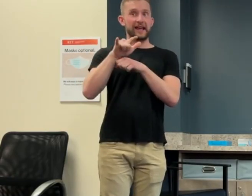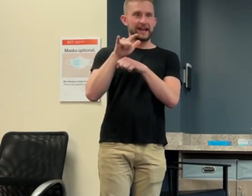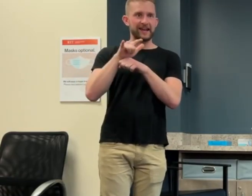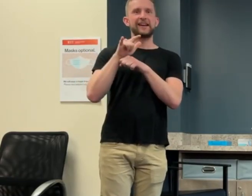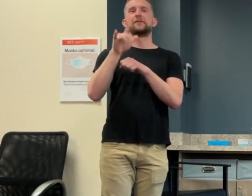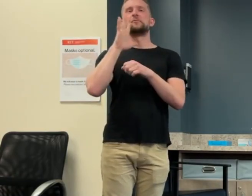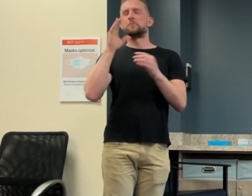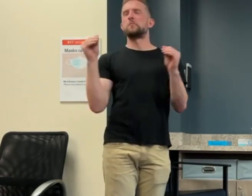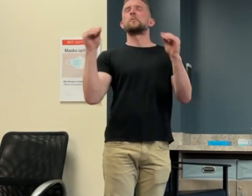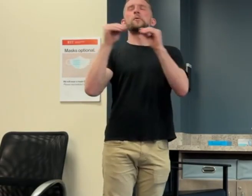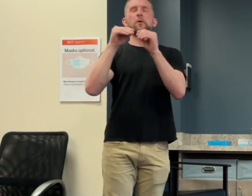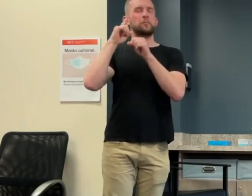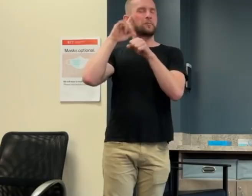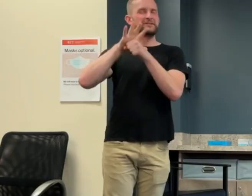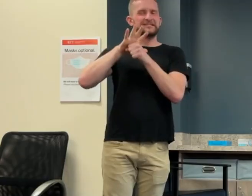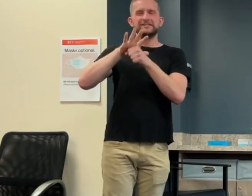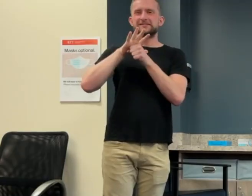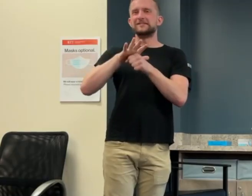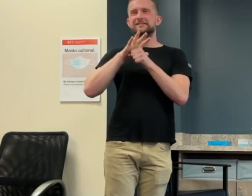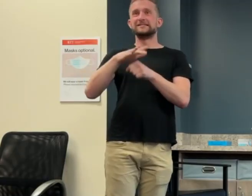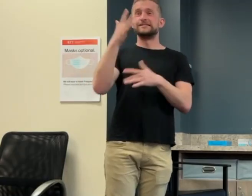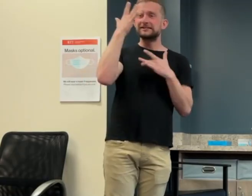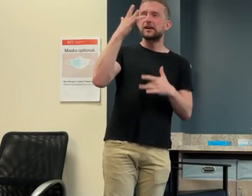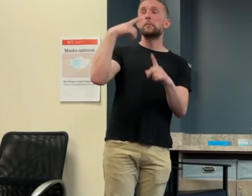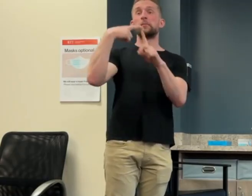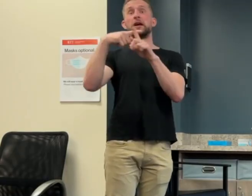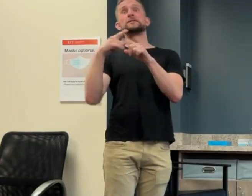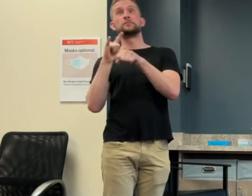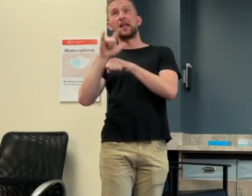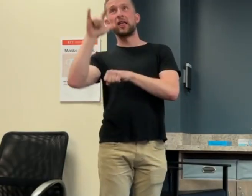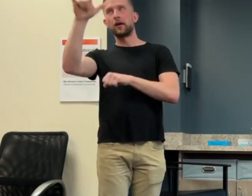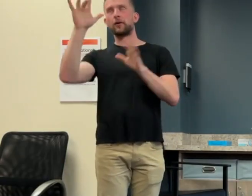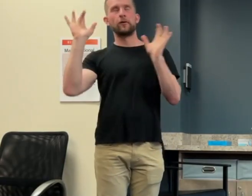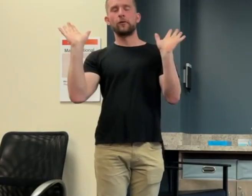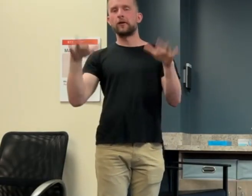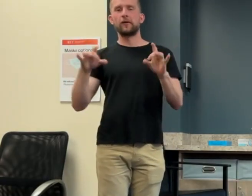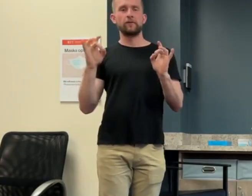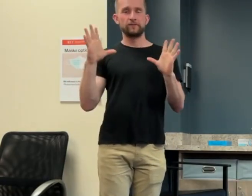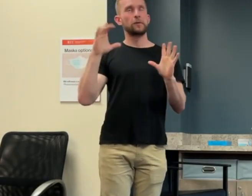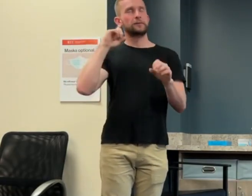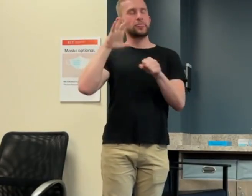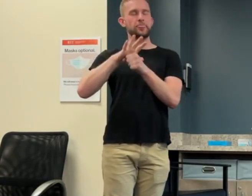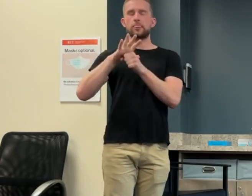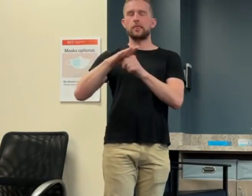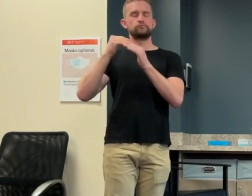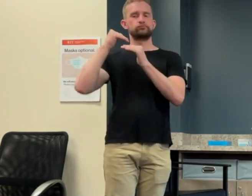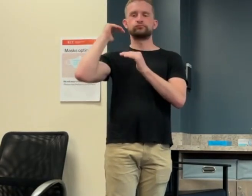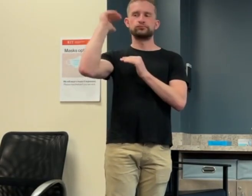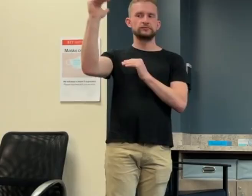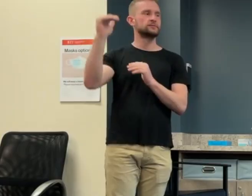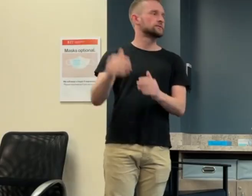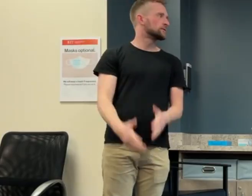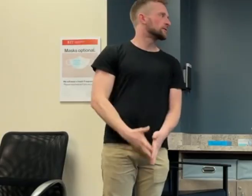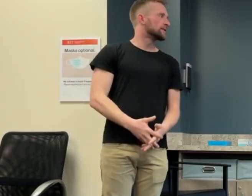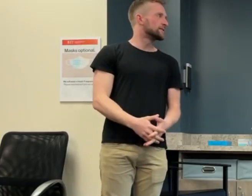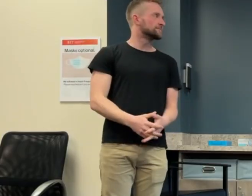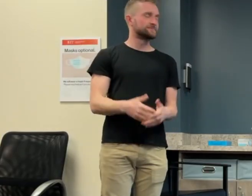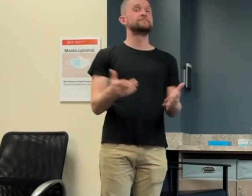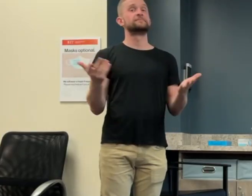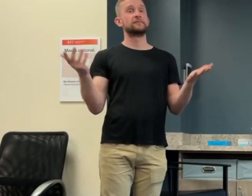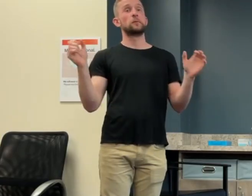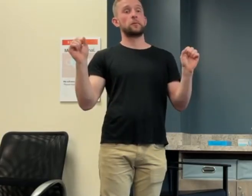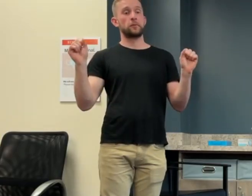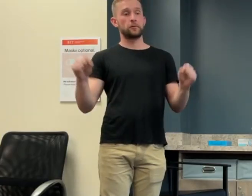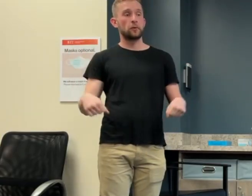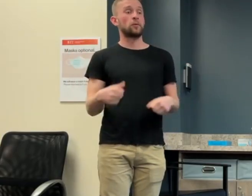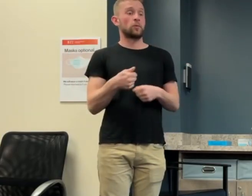getting overworked. There's something going on in your middle ear. And it could potentially cause a